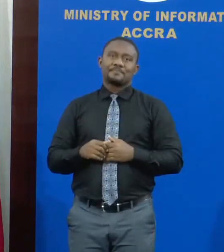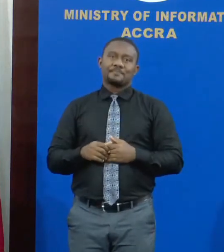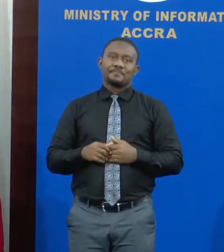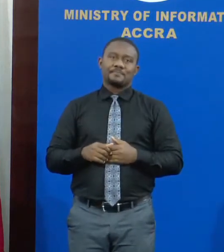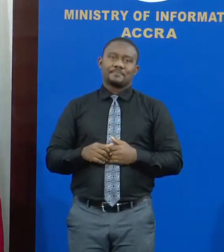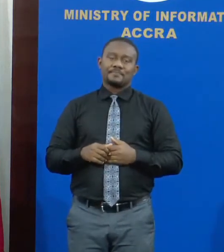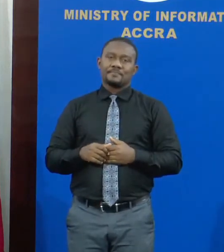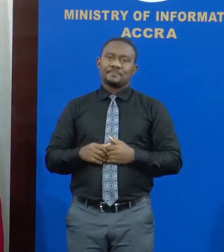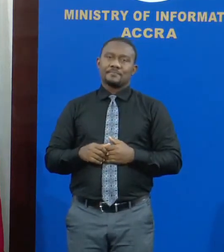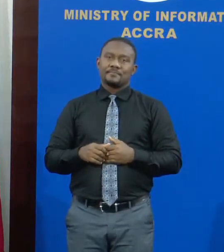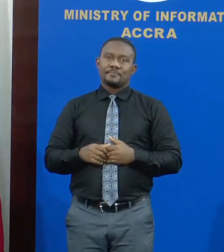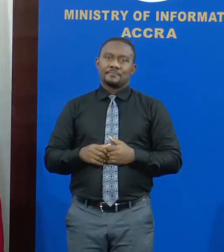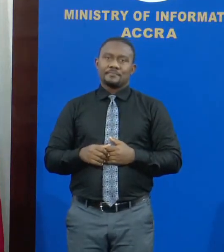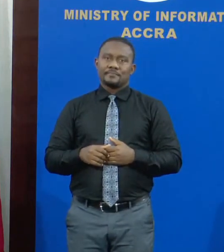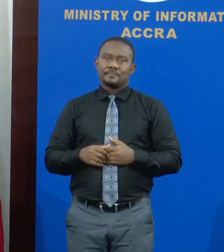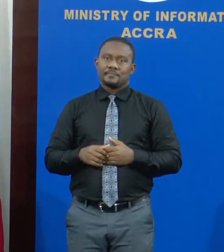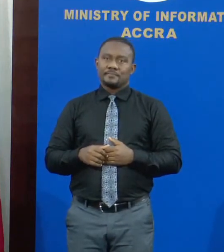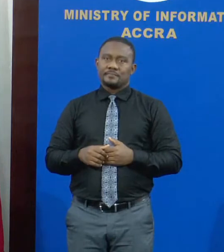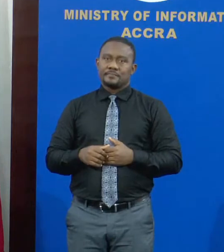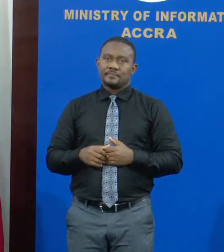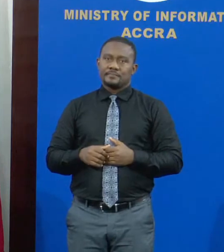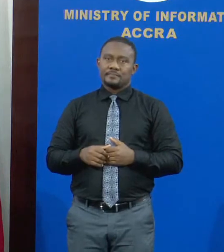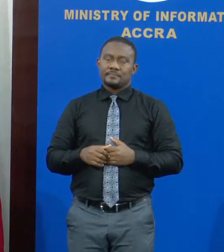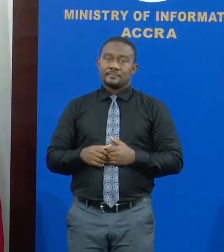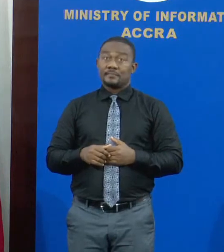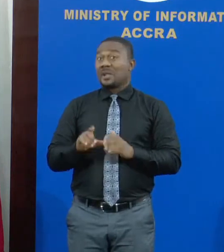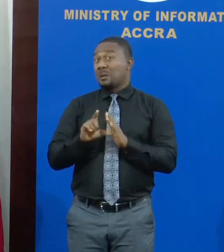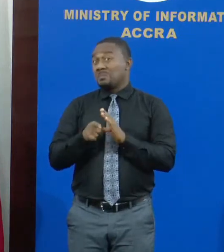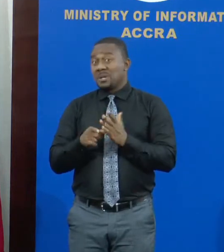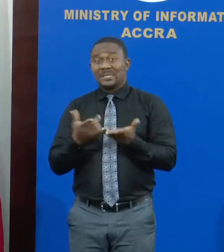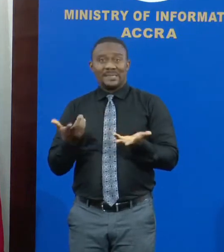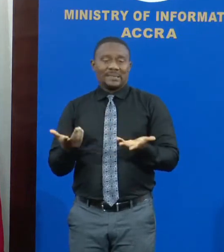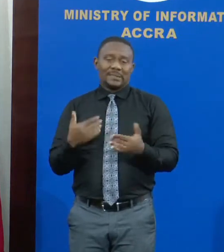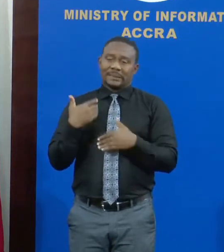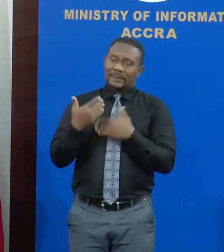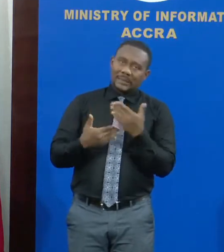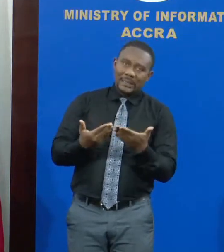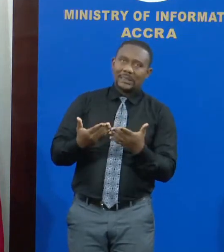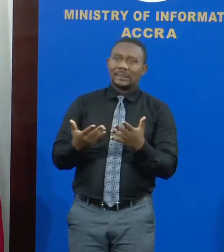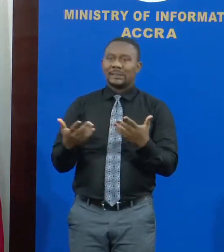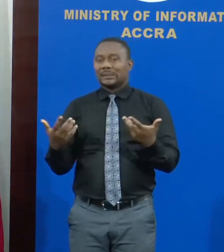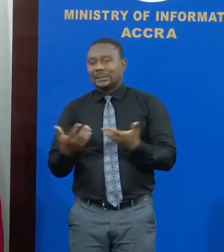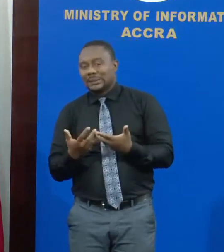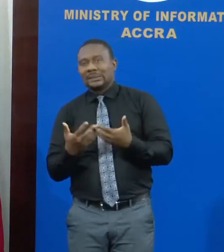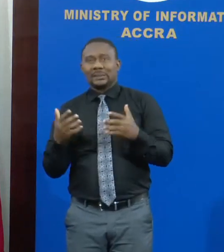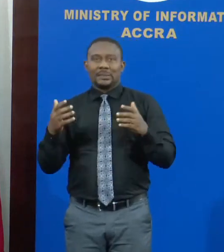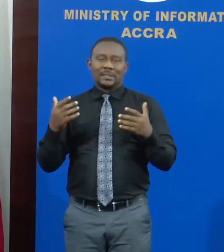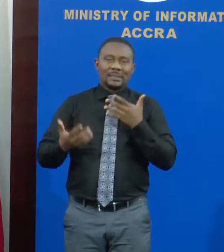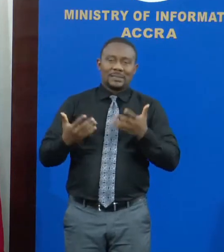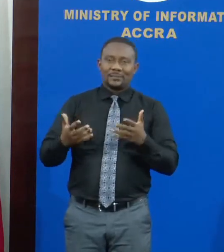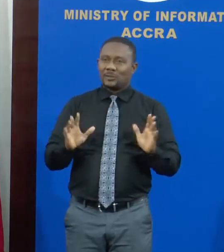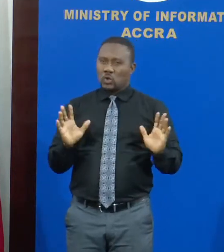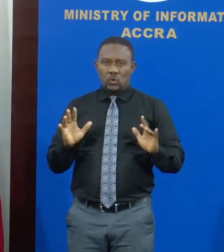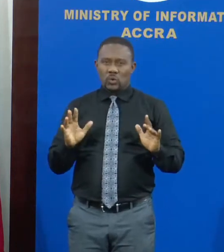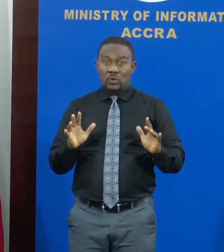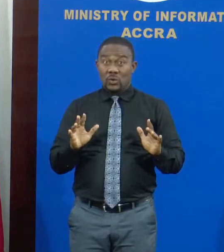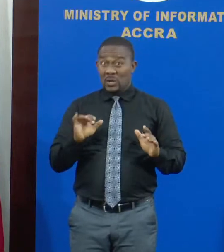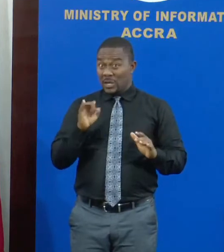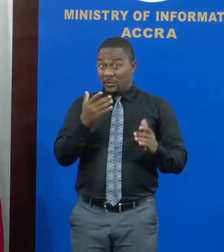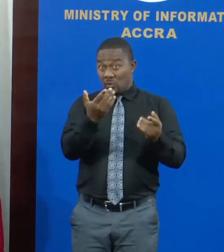easy for you. And then you wouldn't have to go through this merger again, because you coming